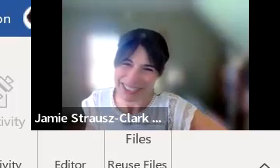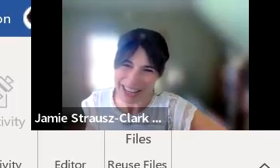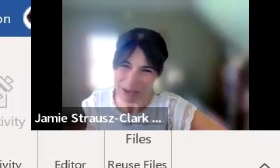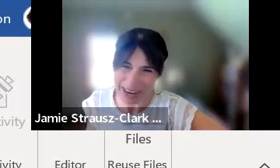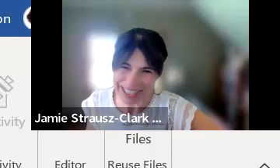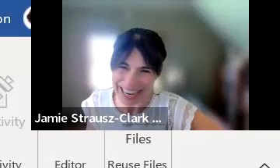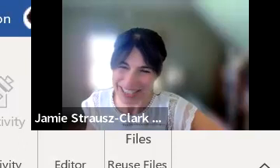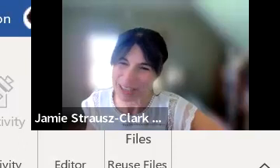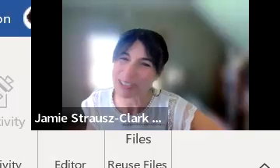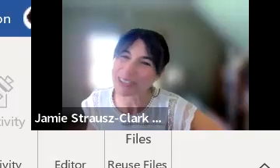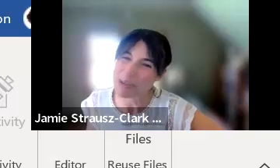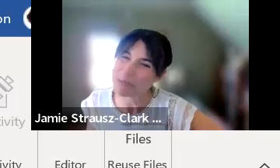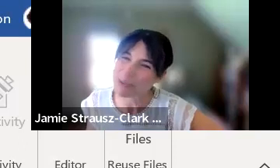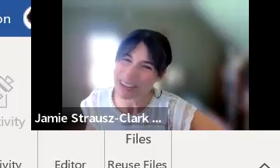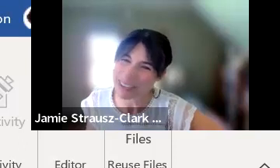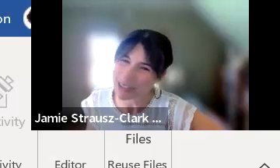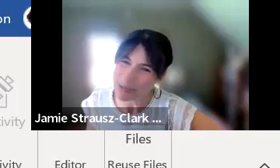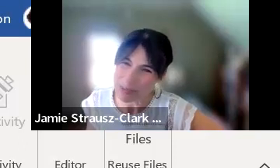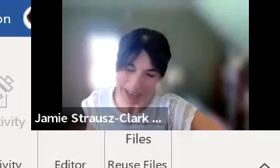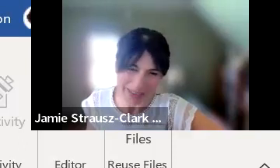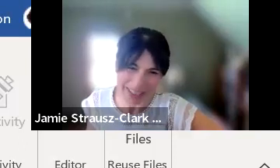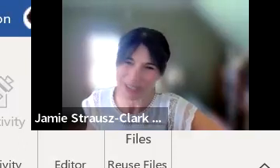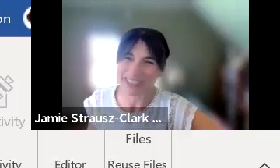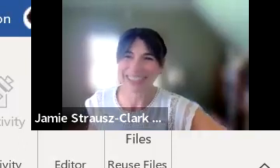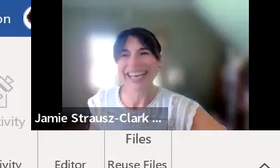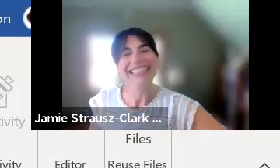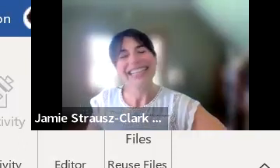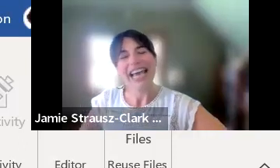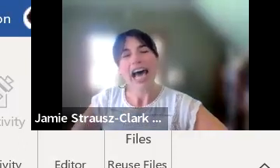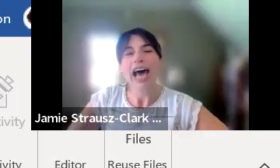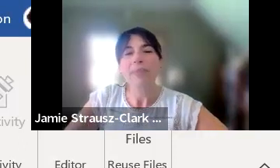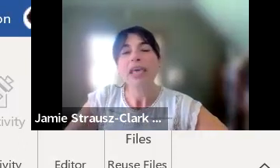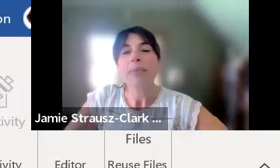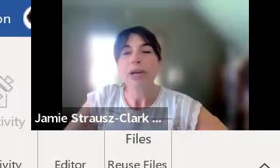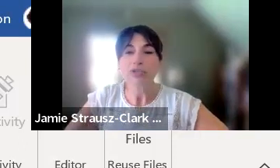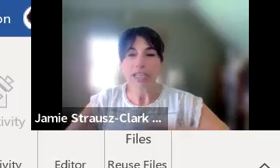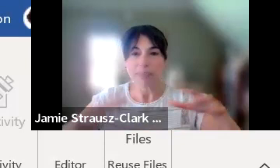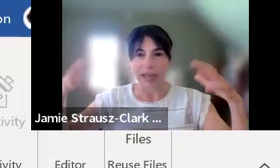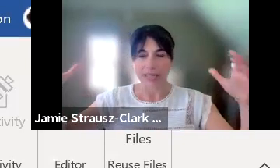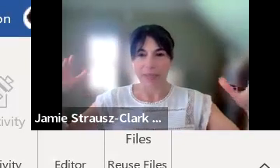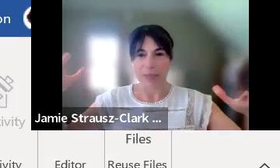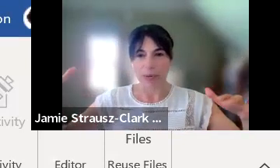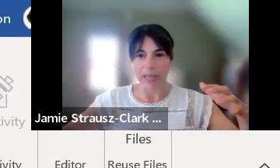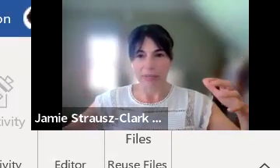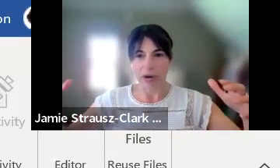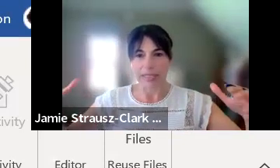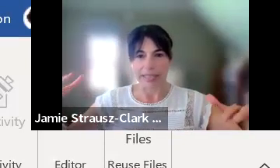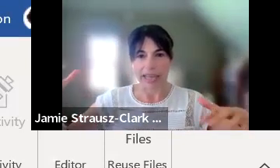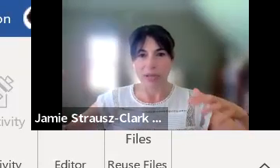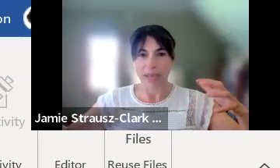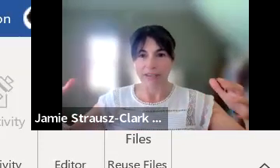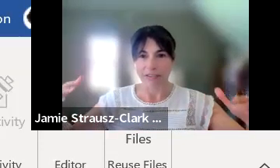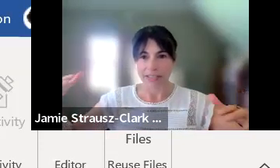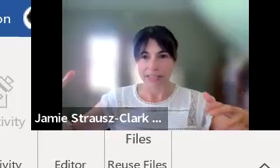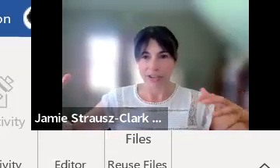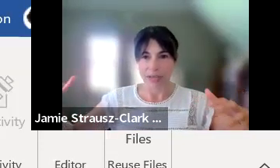Luke Wagner said from HCA. So clearly people value your perspective. Thanks for sharing that. But you said because people in crisis can